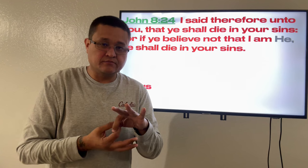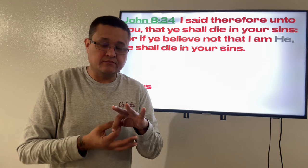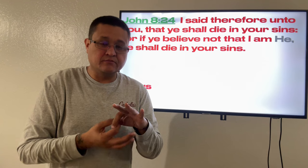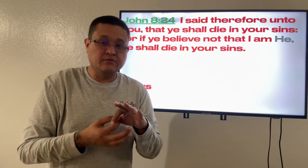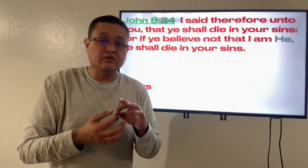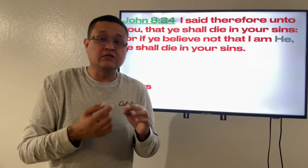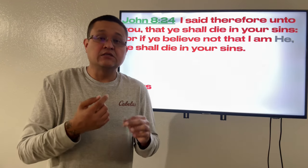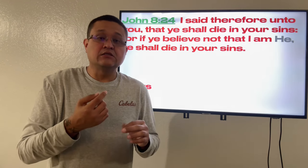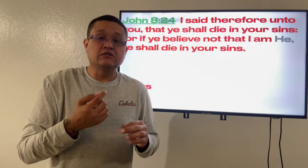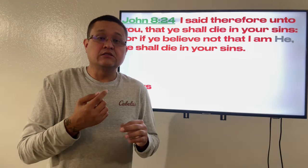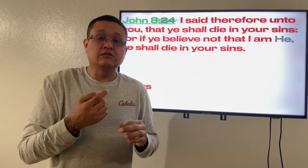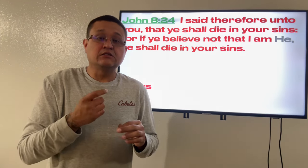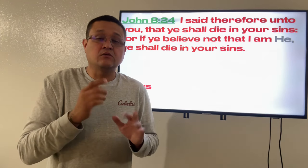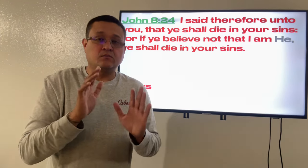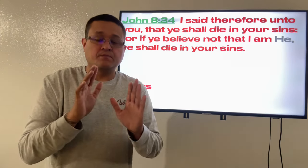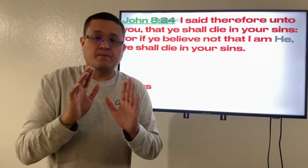it'll connect all to this, but here.